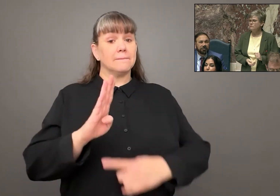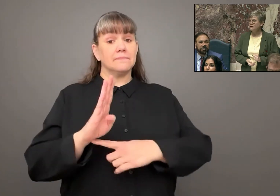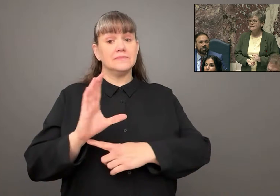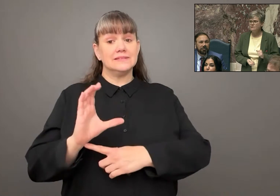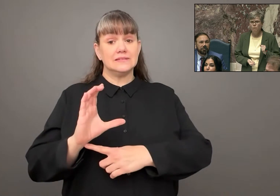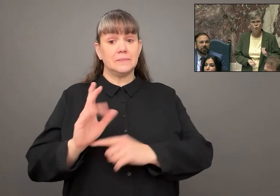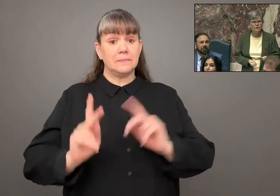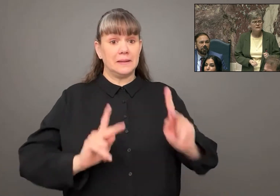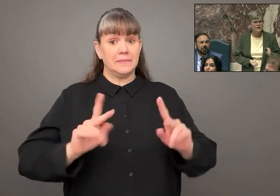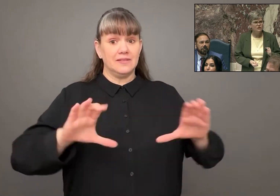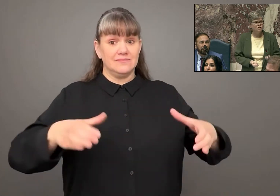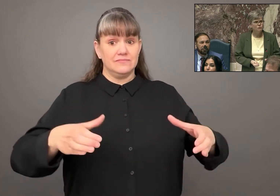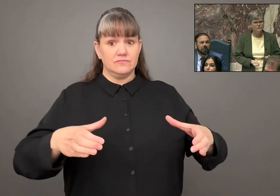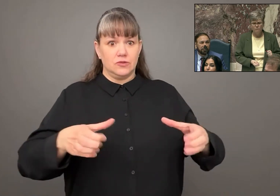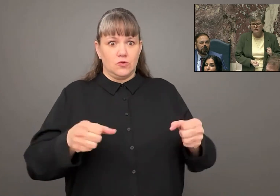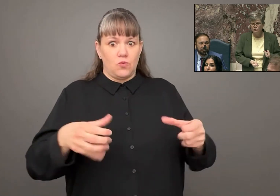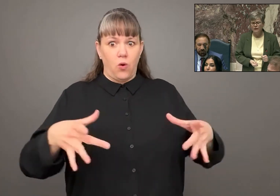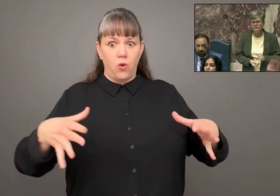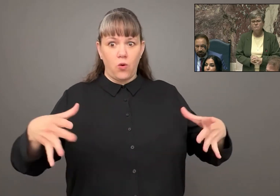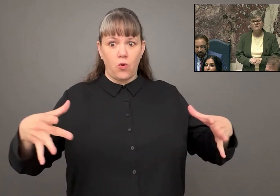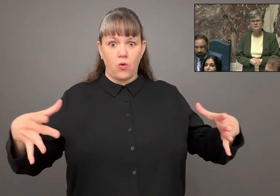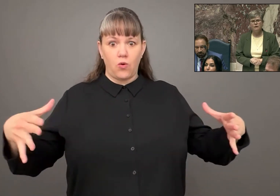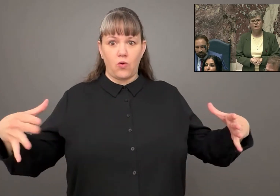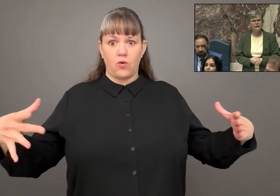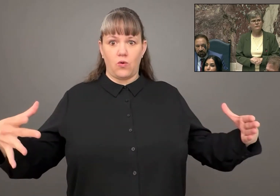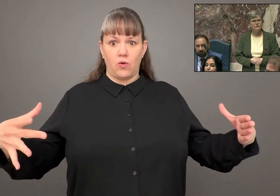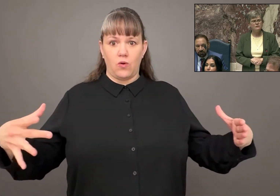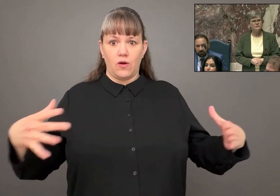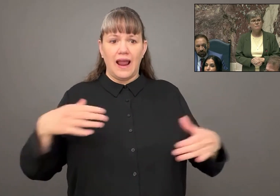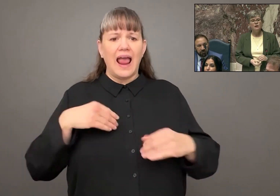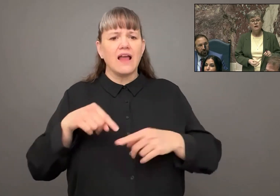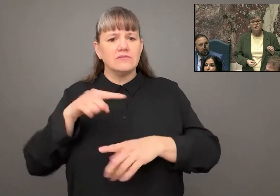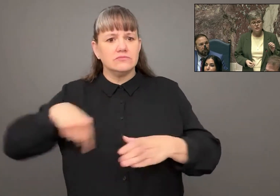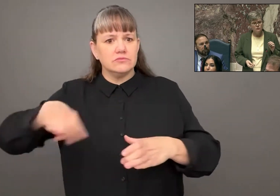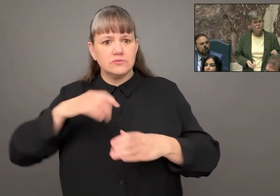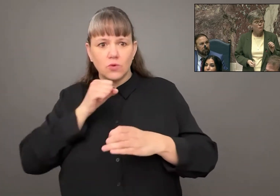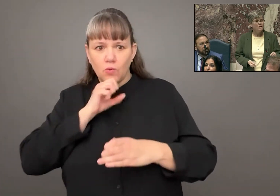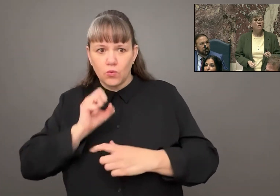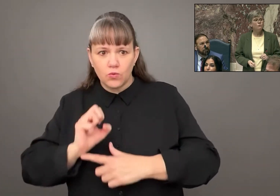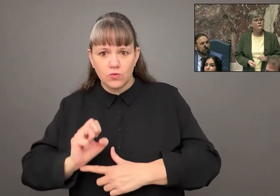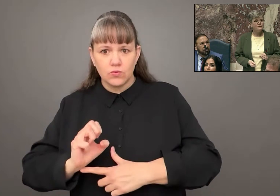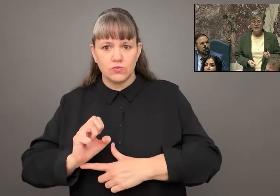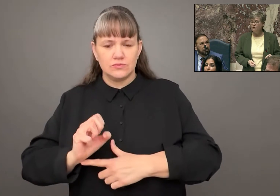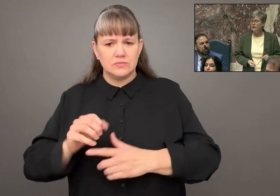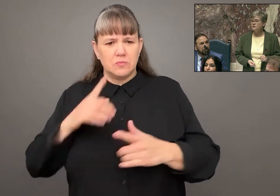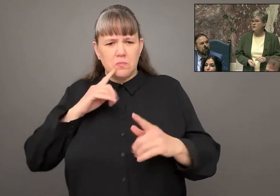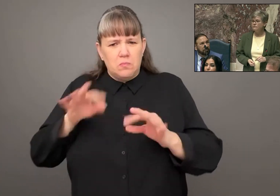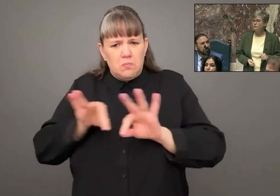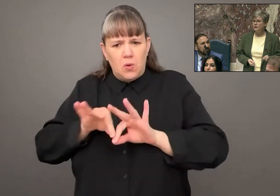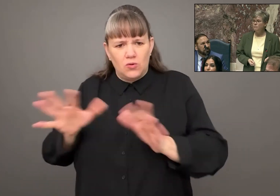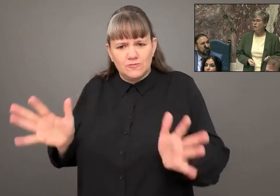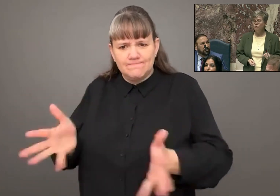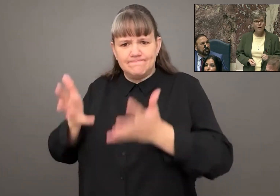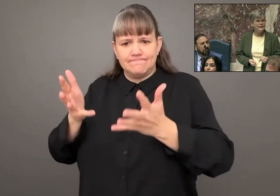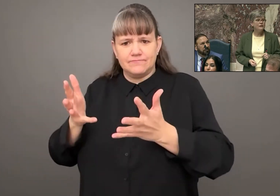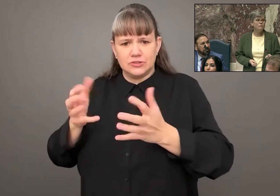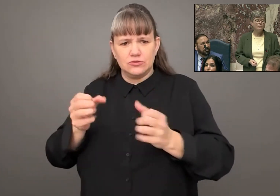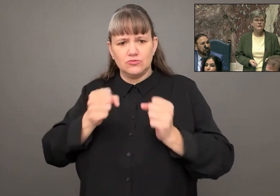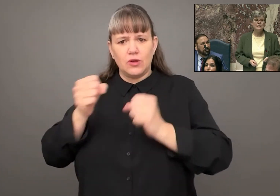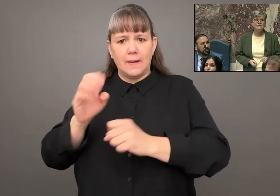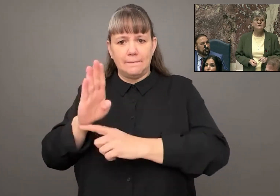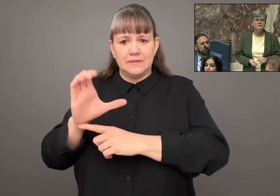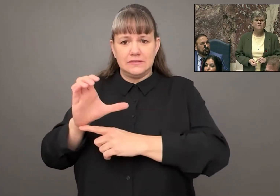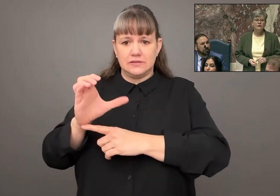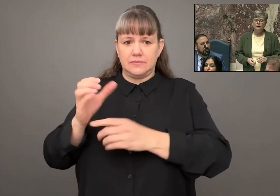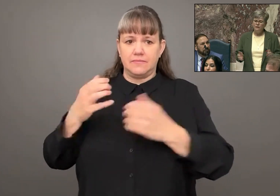than ever it is important to ensure that we strengthen BC's public health care system so that we know that that health care is there for people when and where